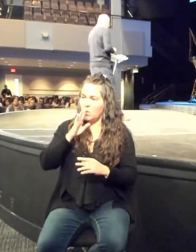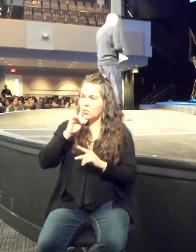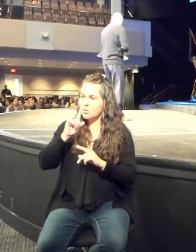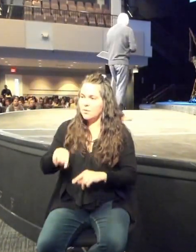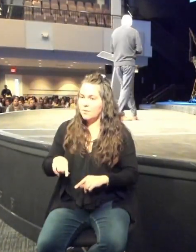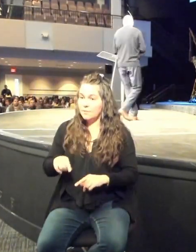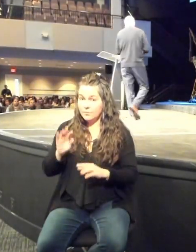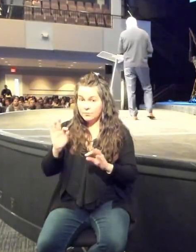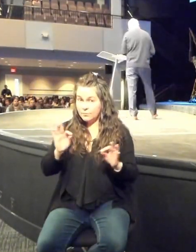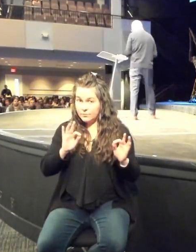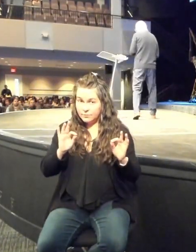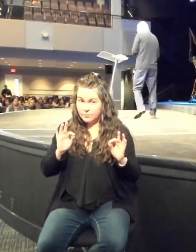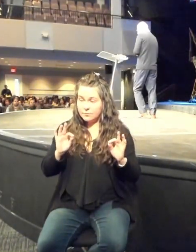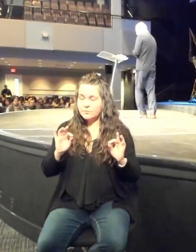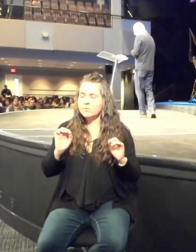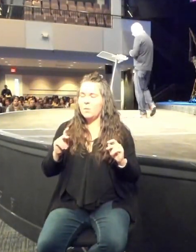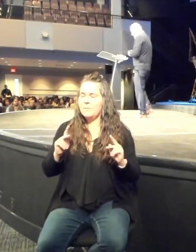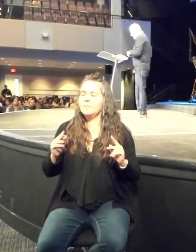good so far?